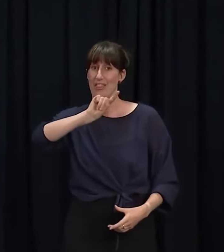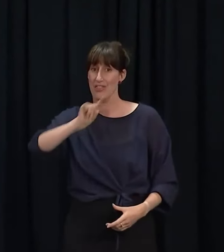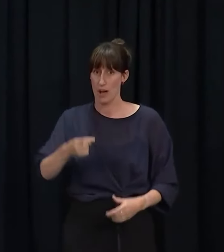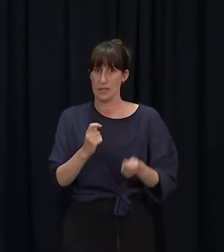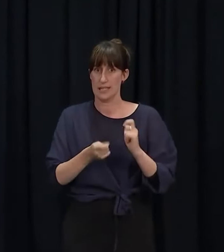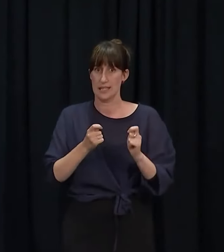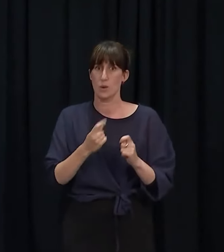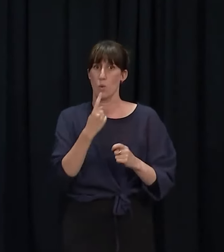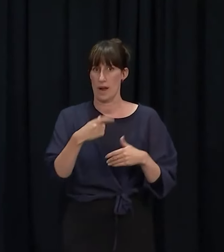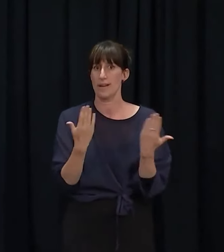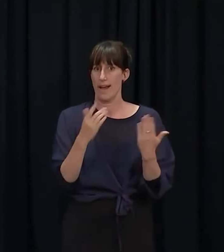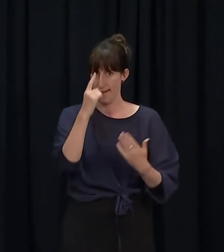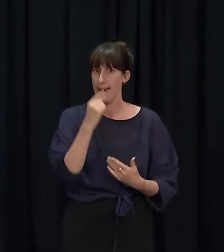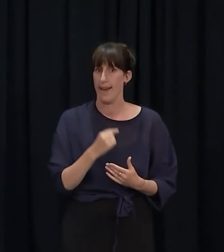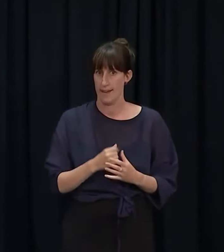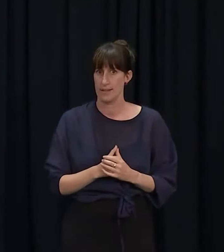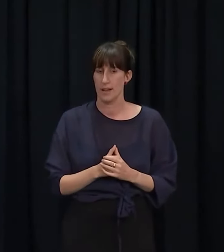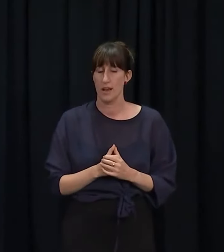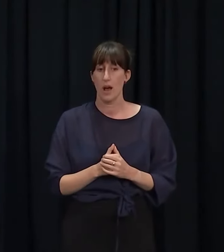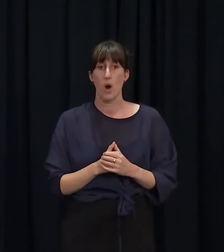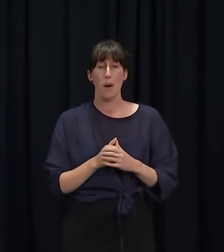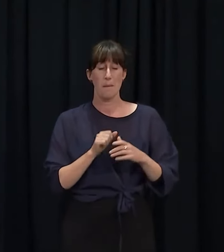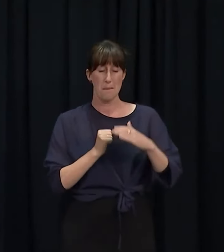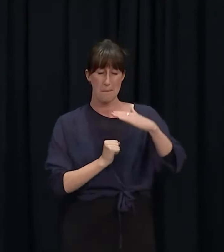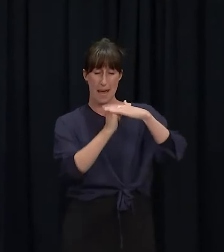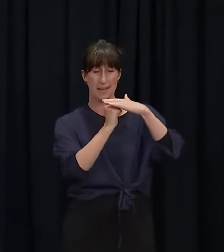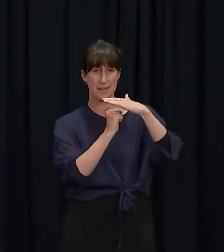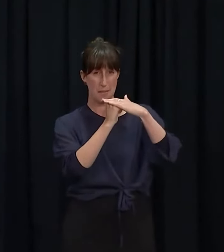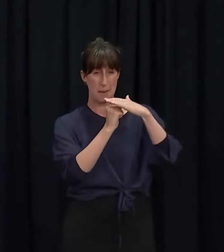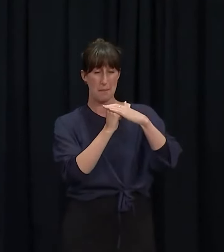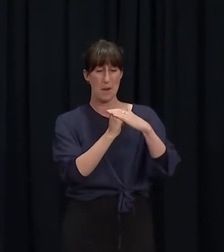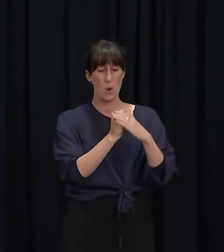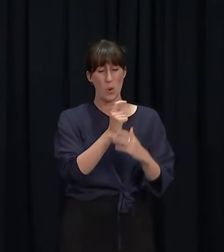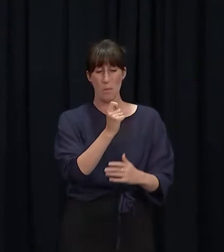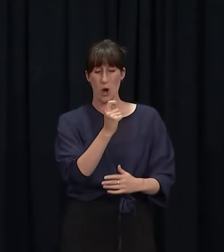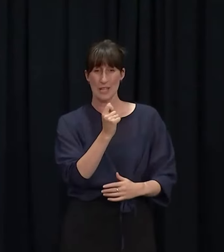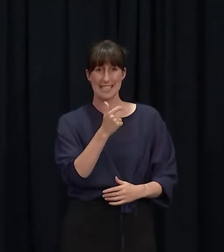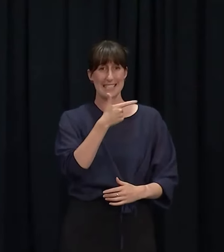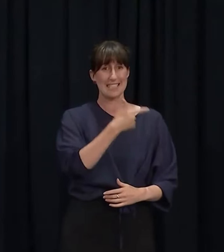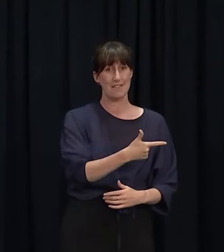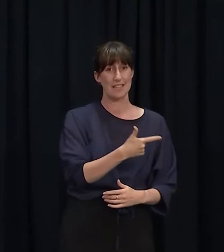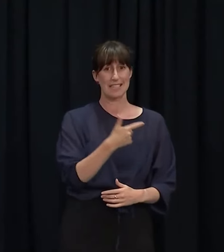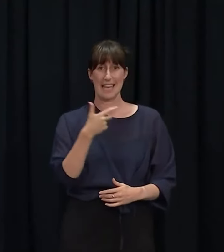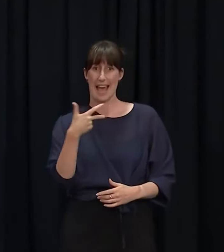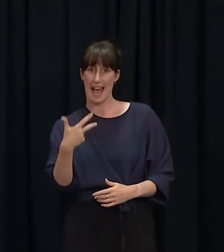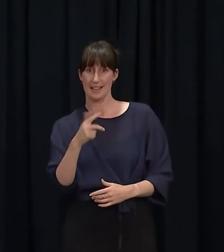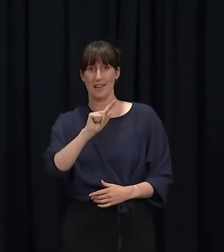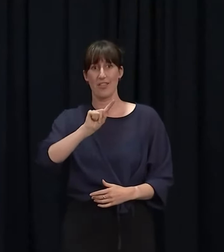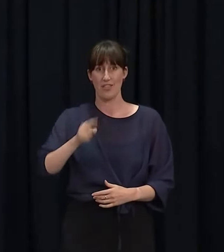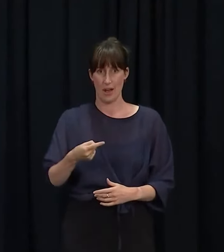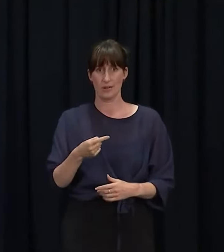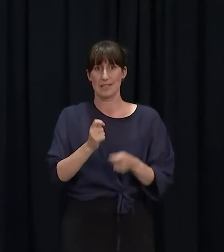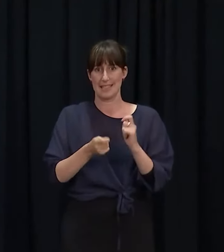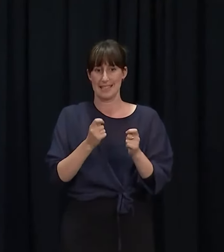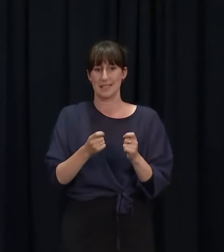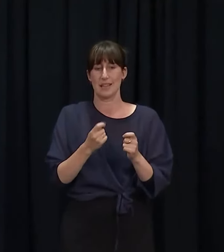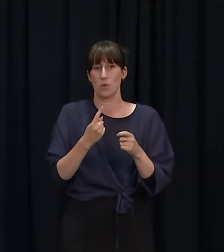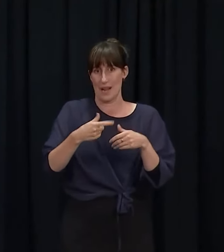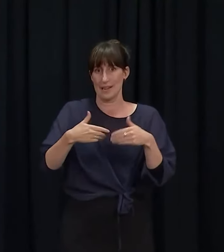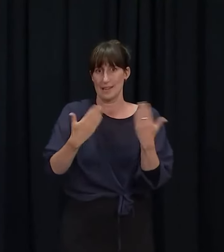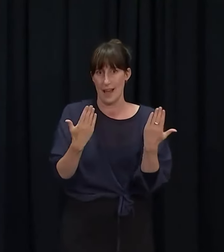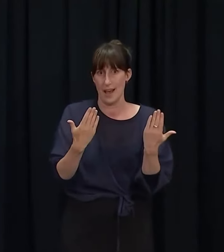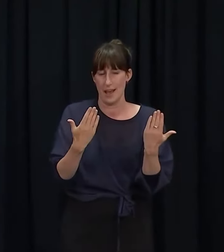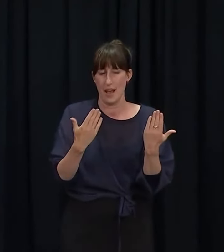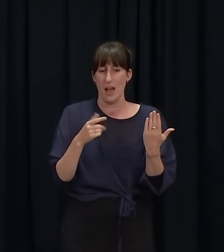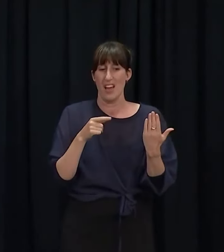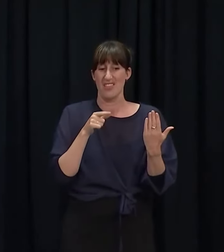day, with surge capacity to just nearly 78,000 tests a day, which can be sustained at a surge